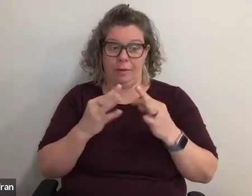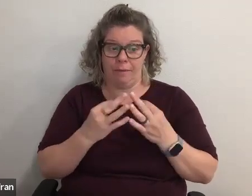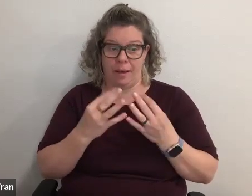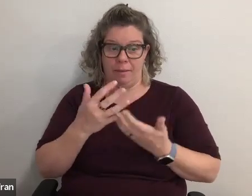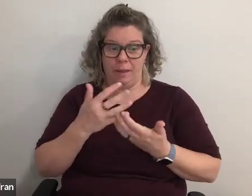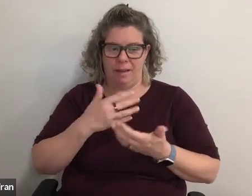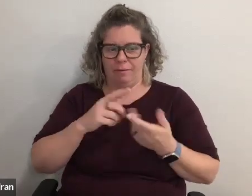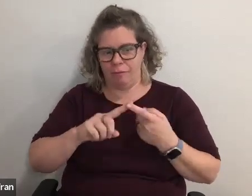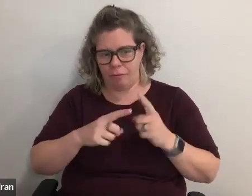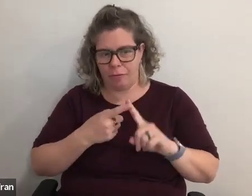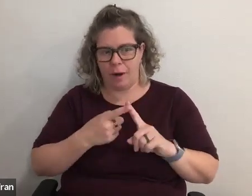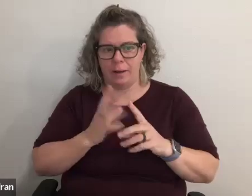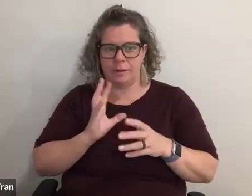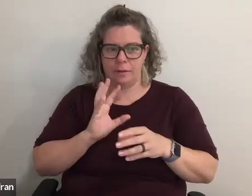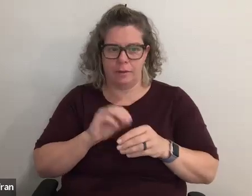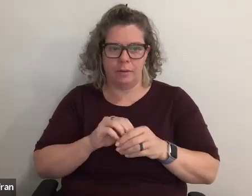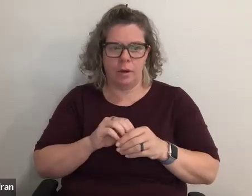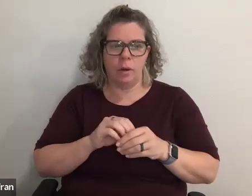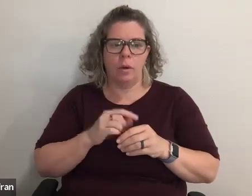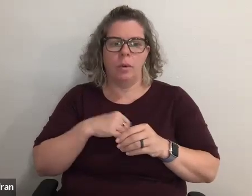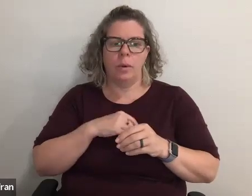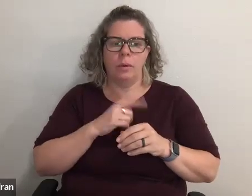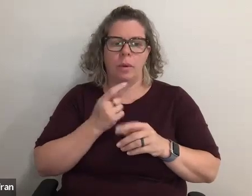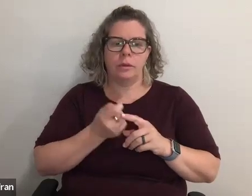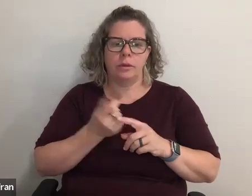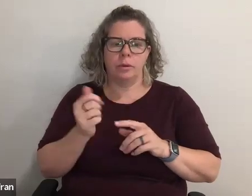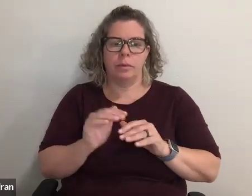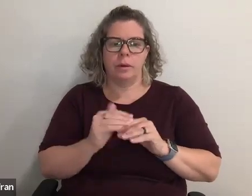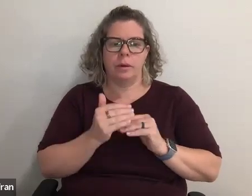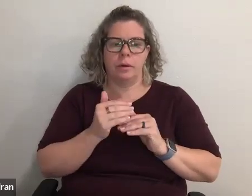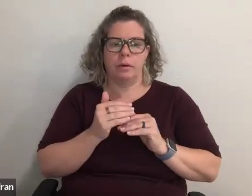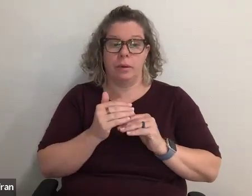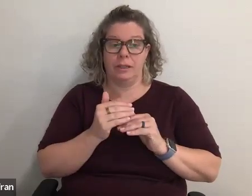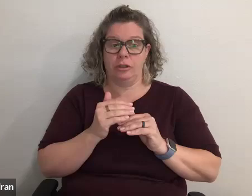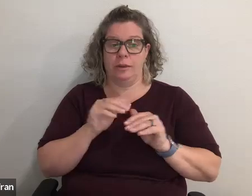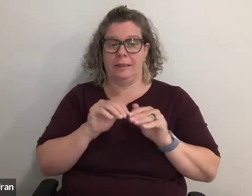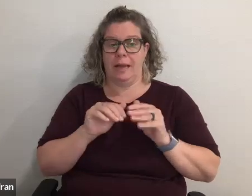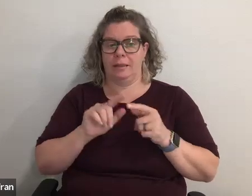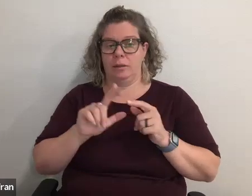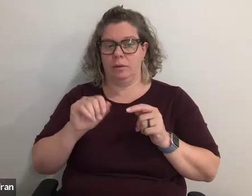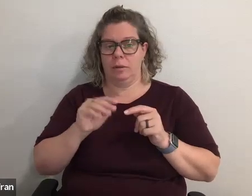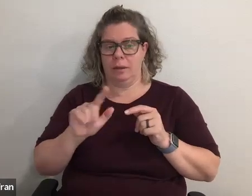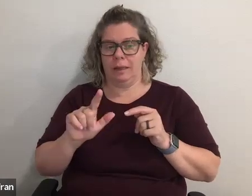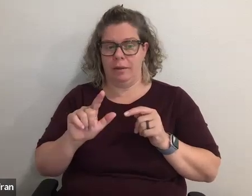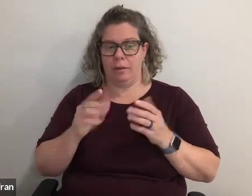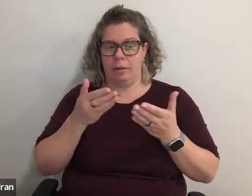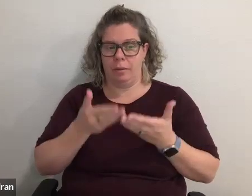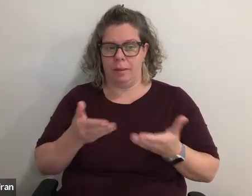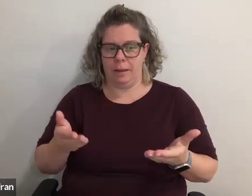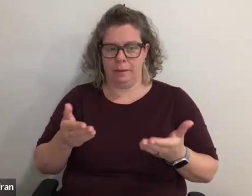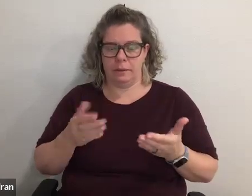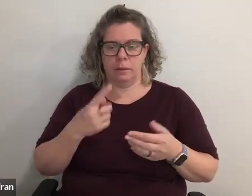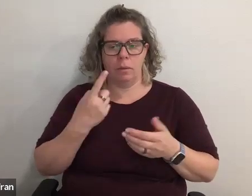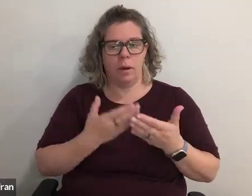supports when we're looking to remove or restrict access to lethal means. We do not have just